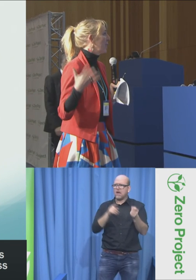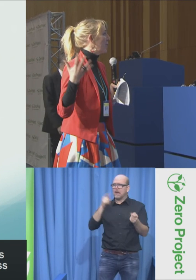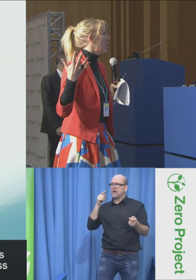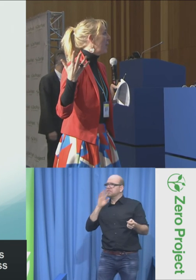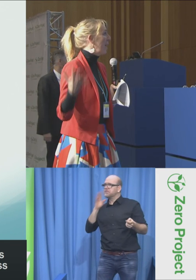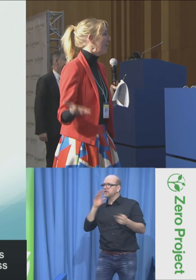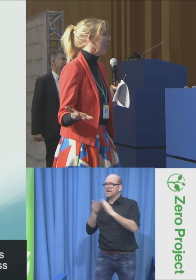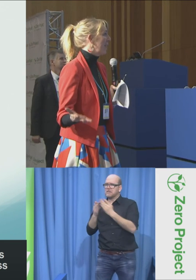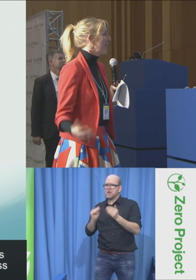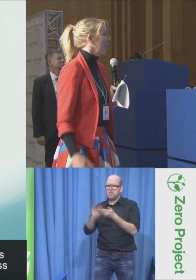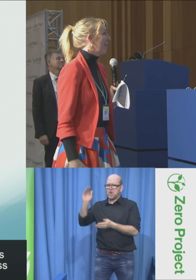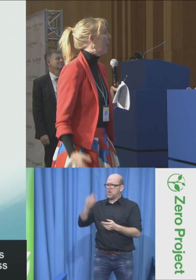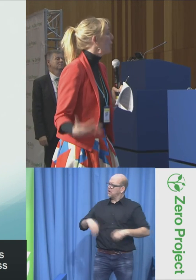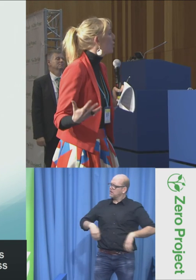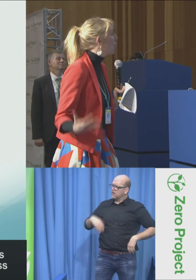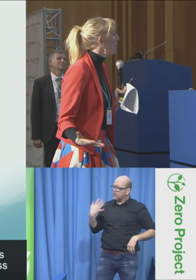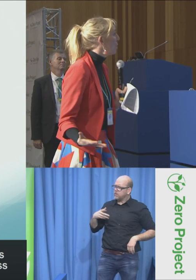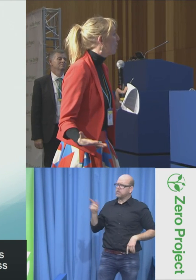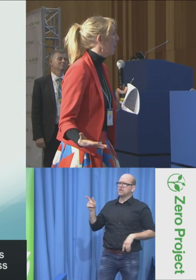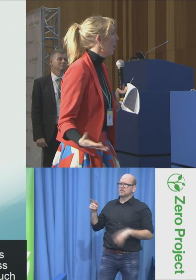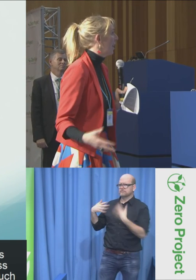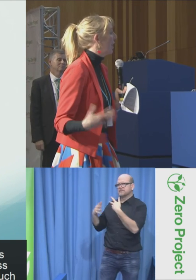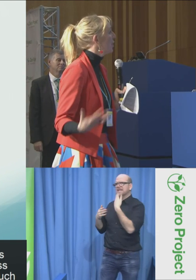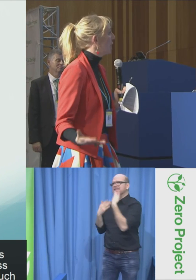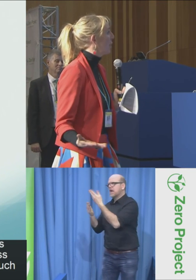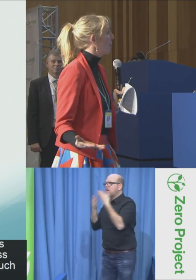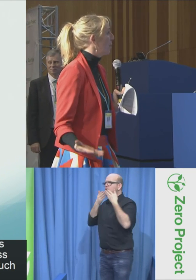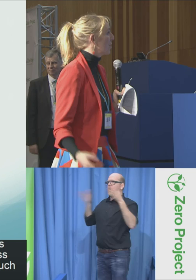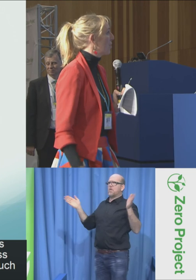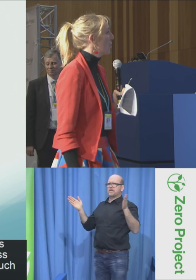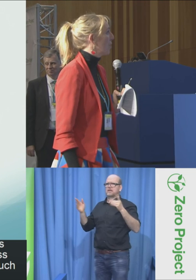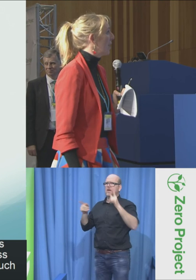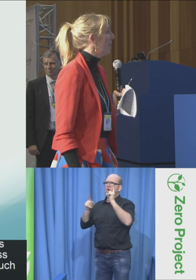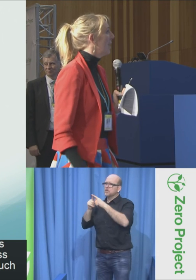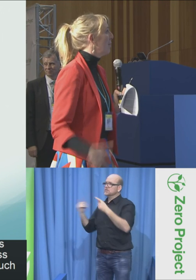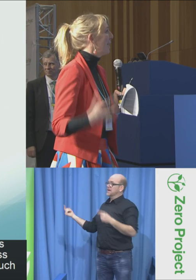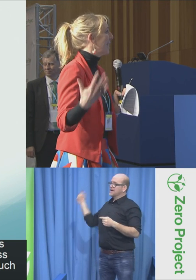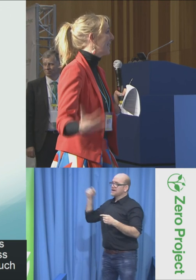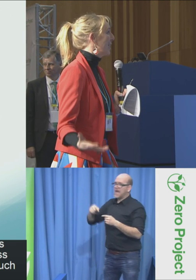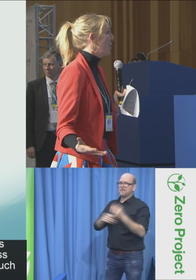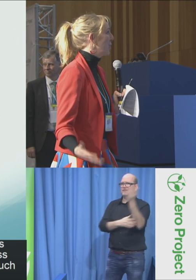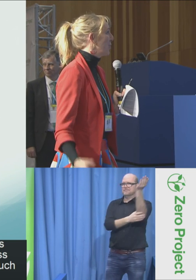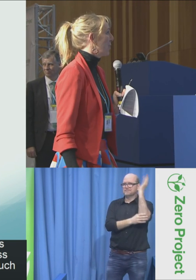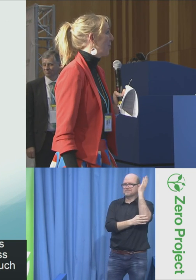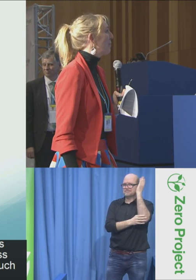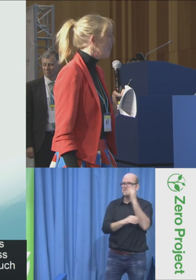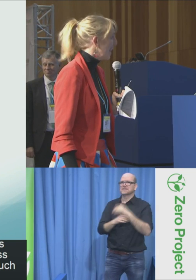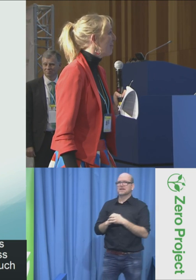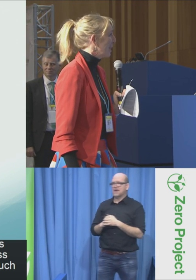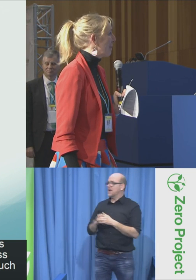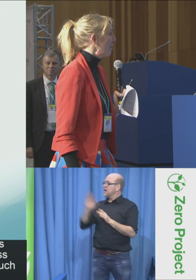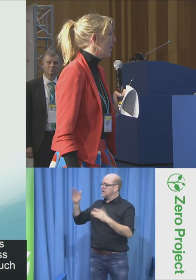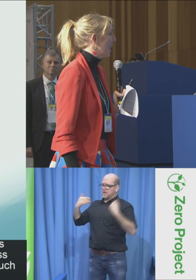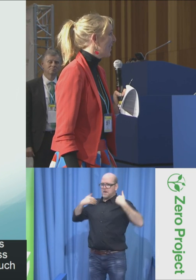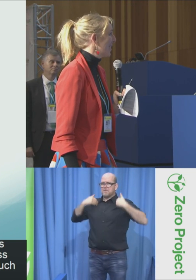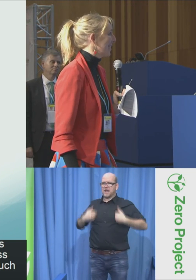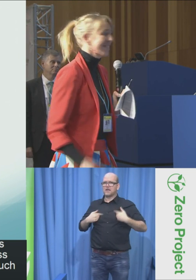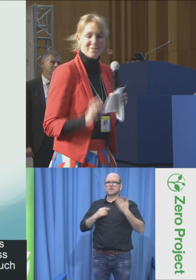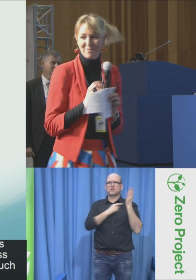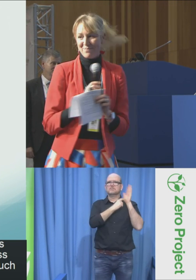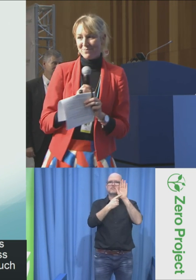continuing to advocate. And thank you so much for being here and sharing your personal story. Please continue to do so. We really, really appreciate it.